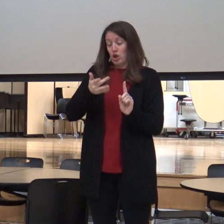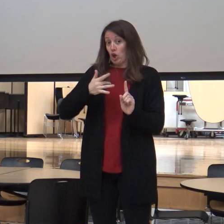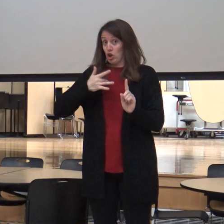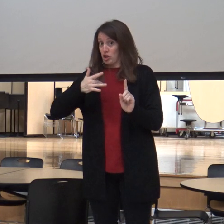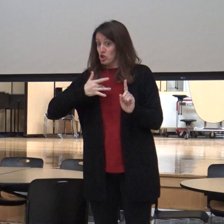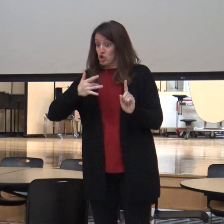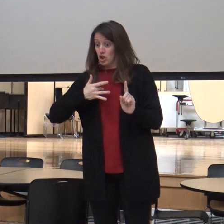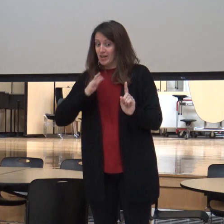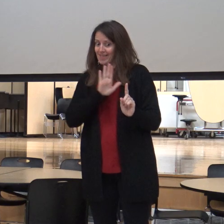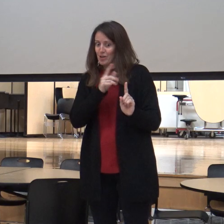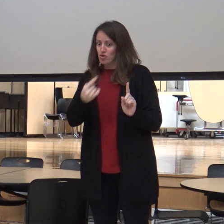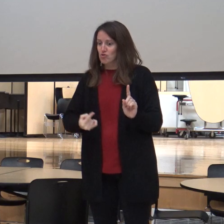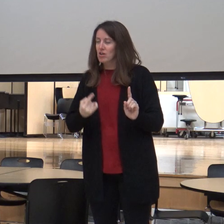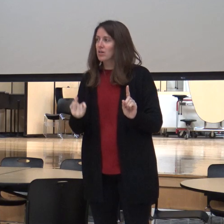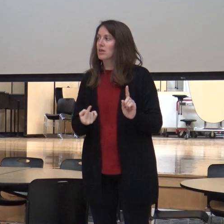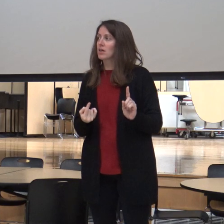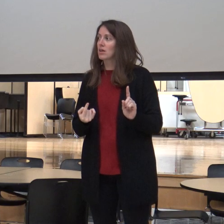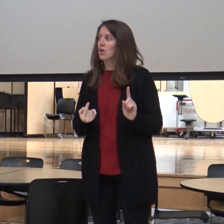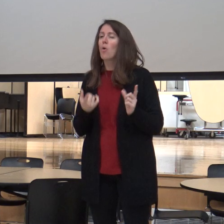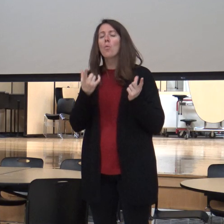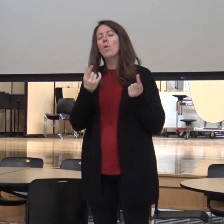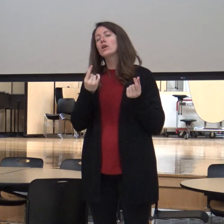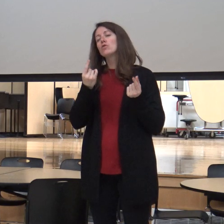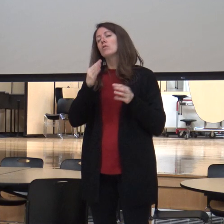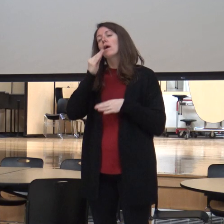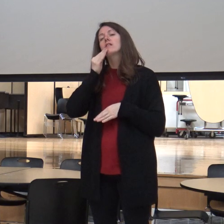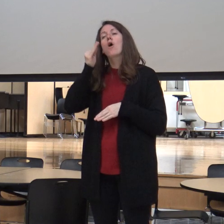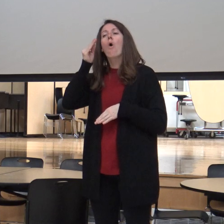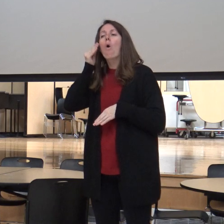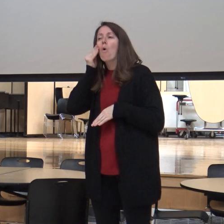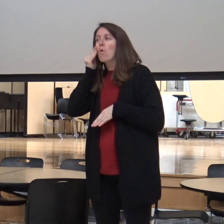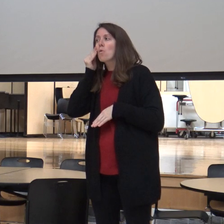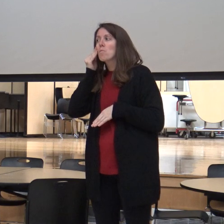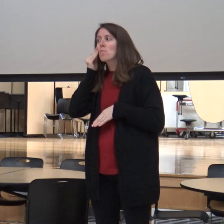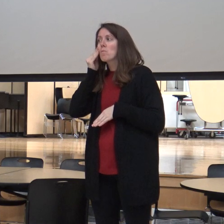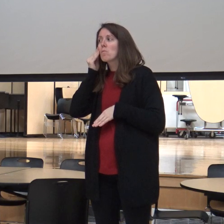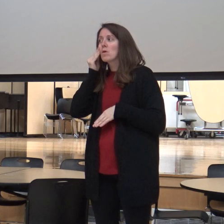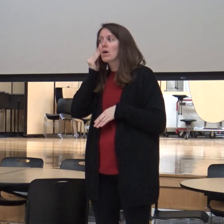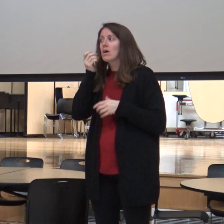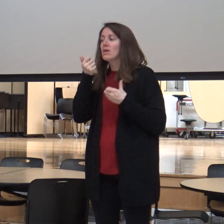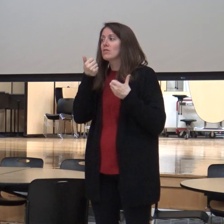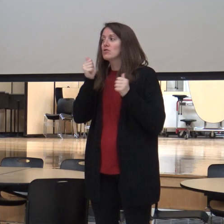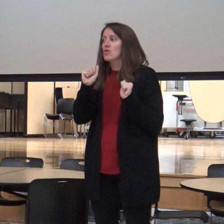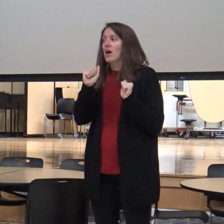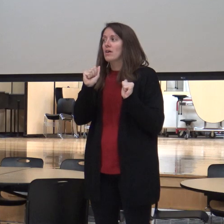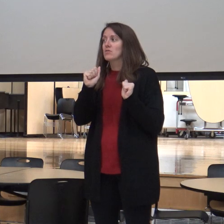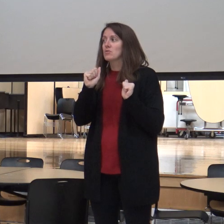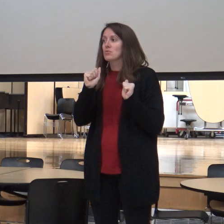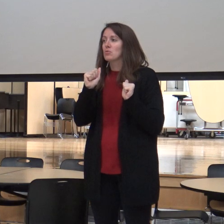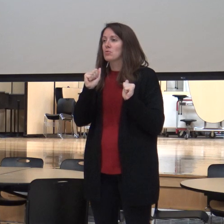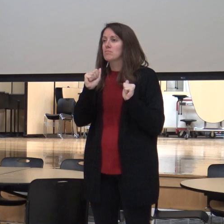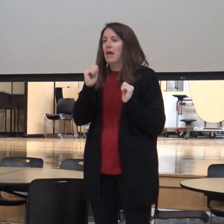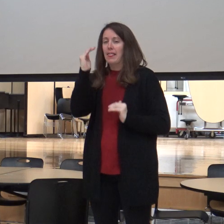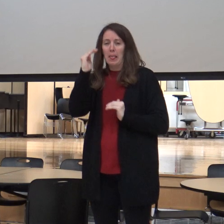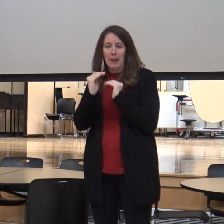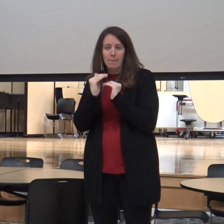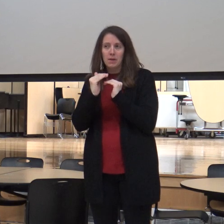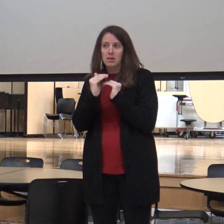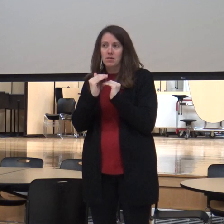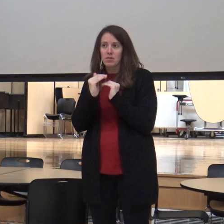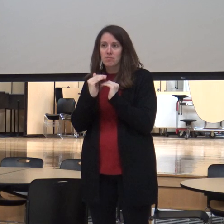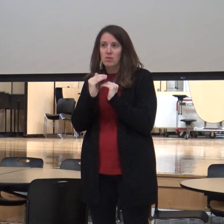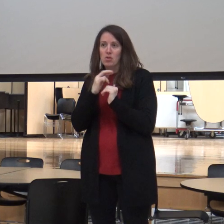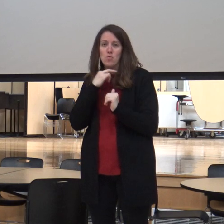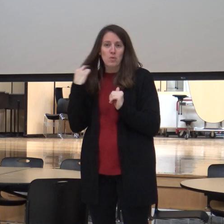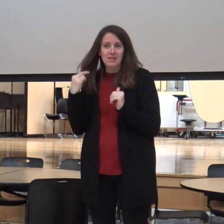put in action at the home to try to reduce risk? Oh, excellent question. I'm glad that